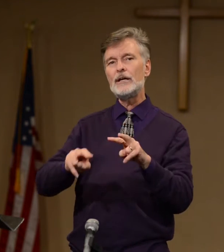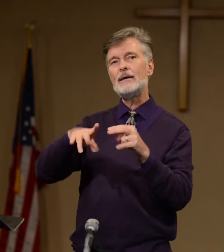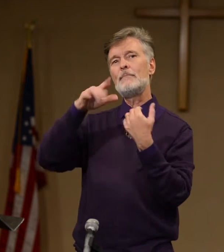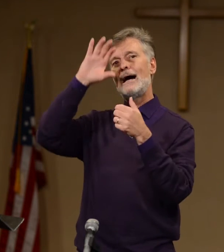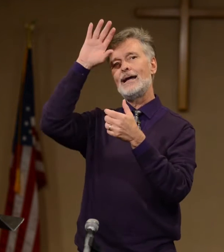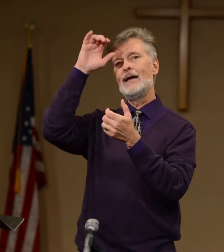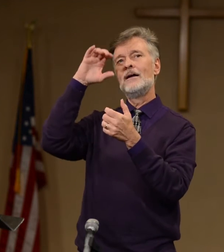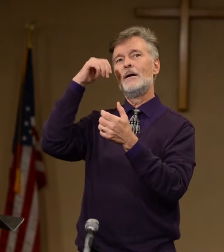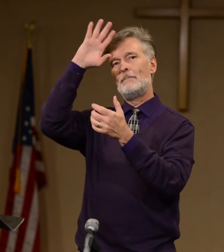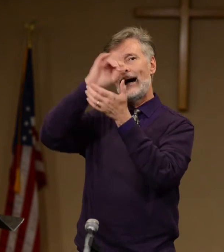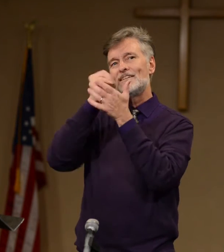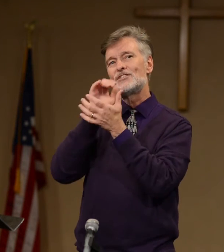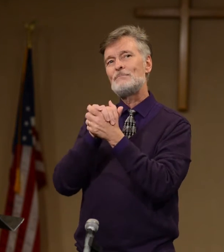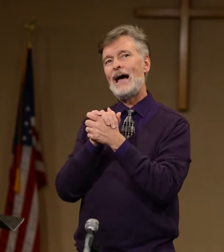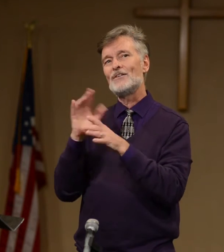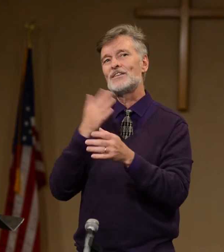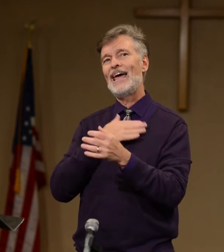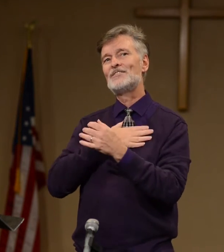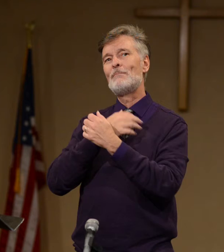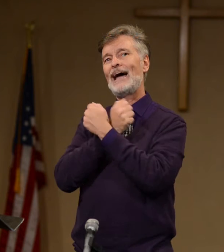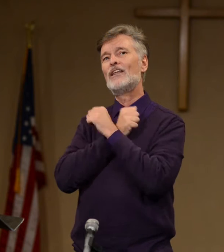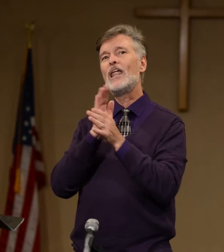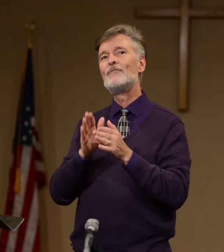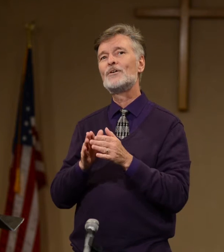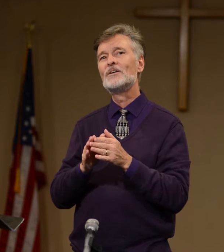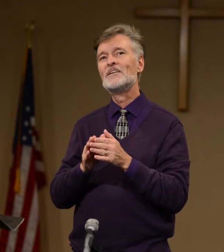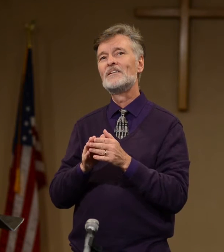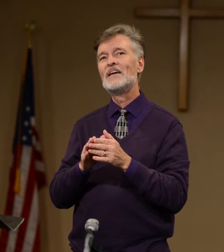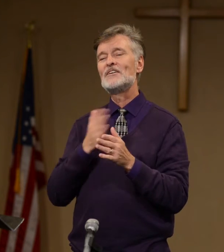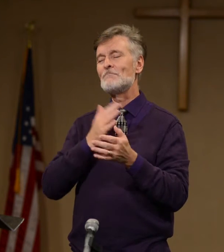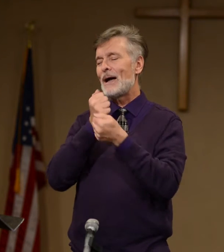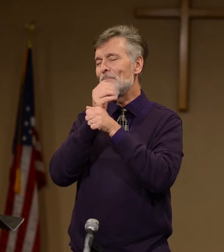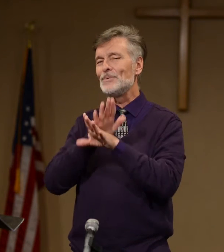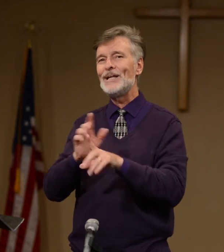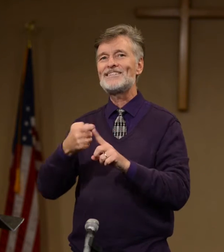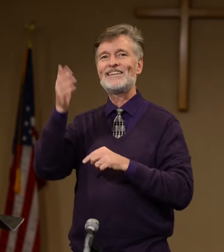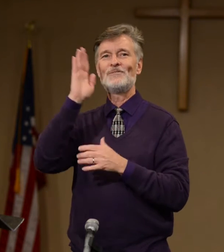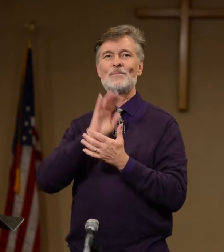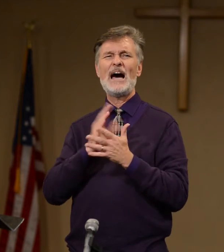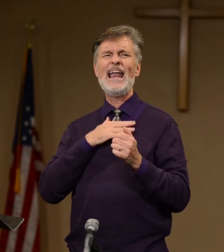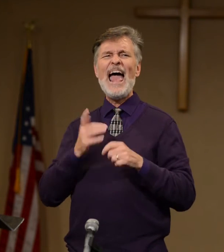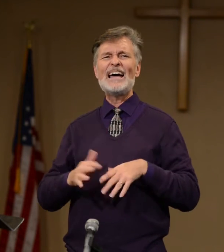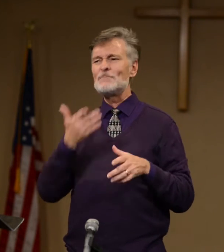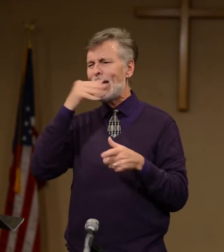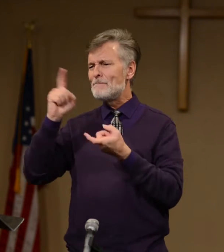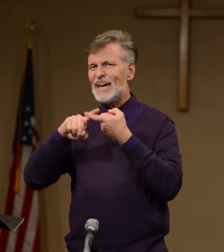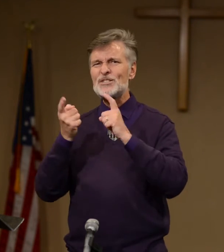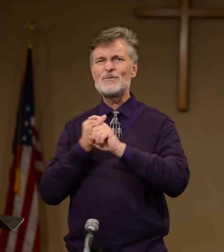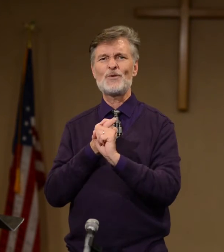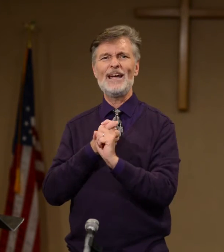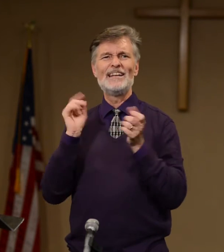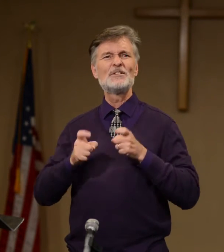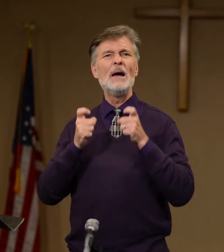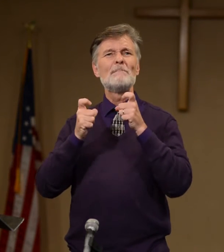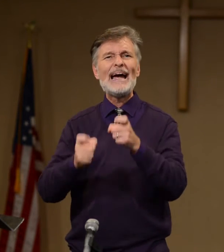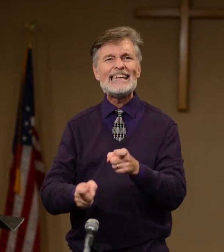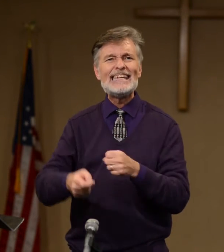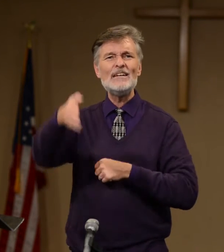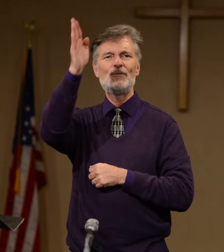at my spouse as my lover, as my blessing from God, as my best friend, as my gift